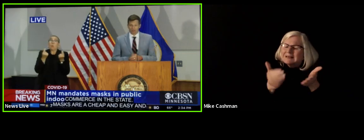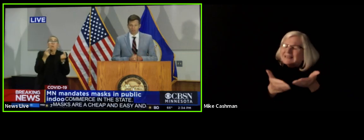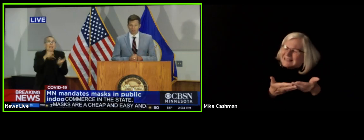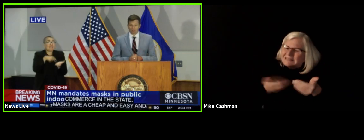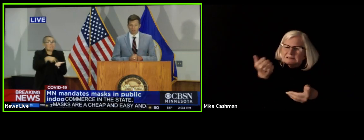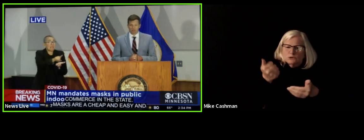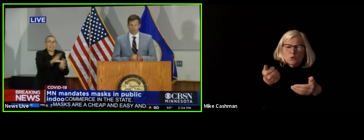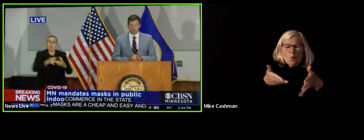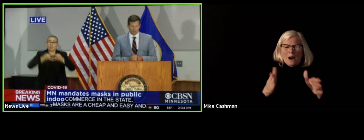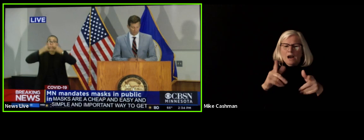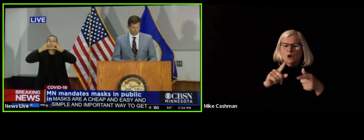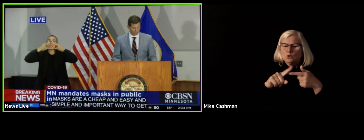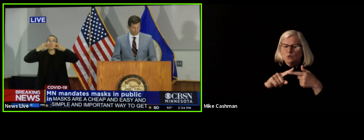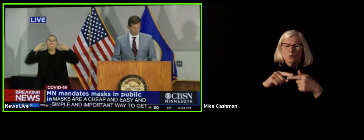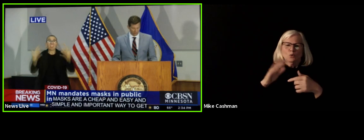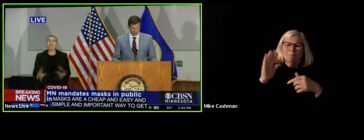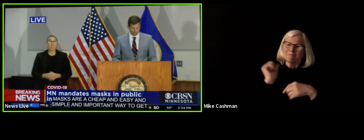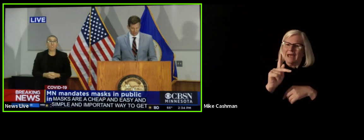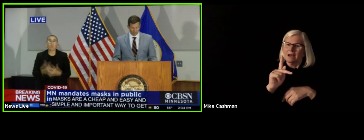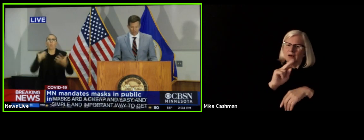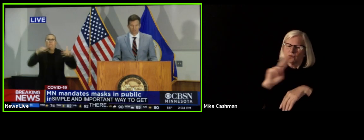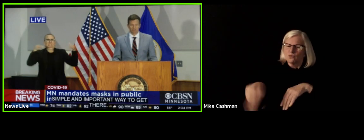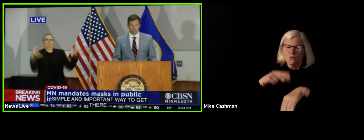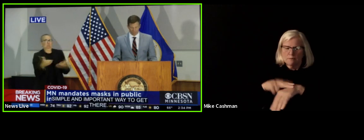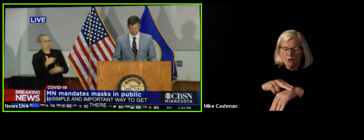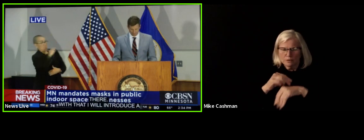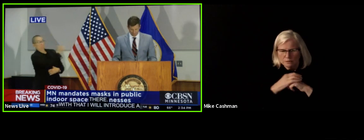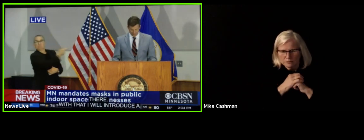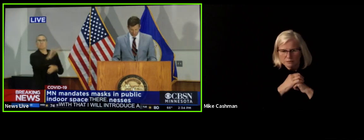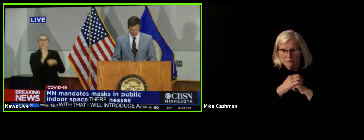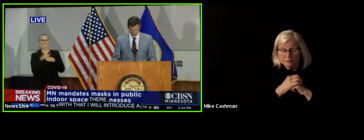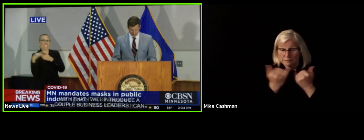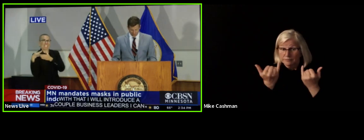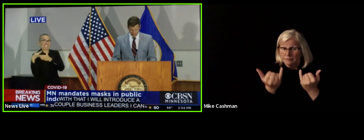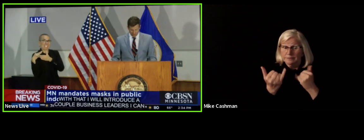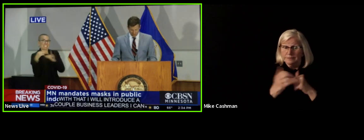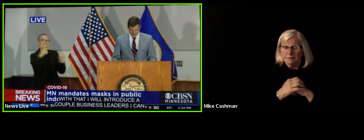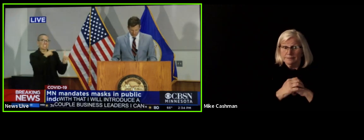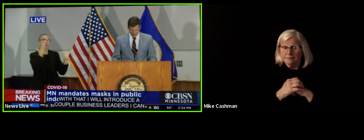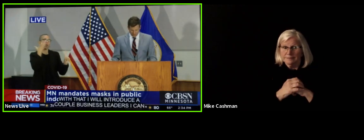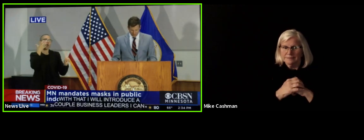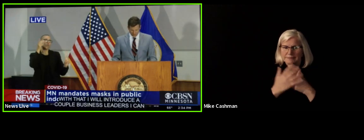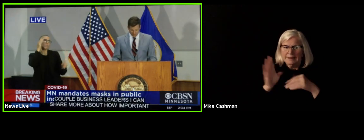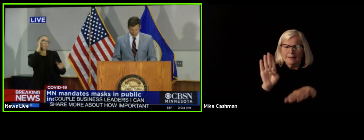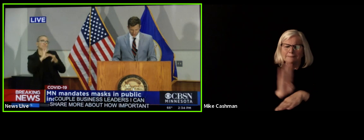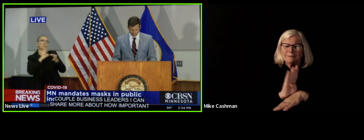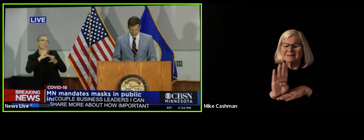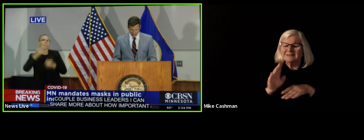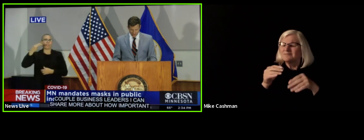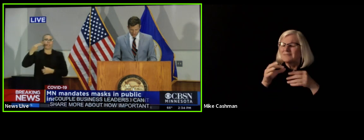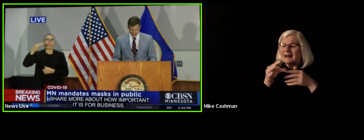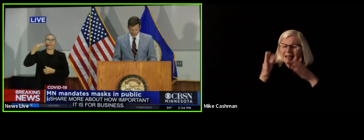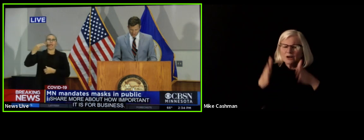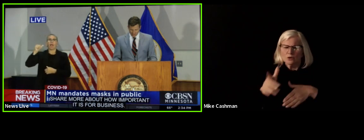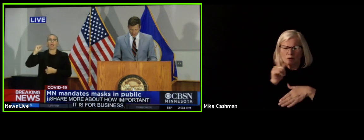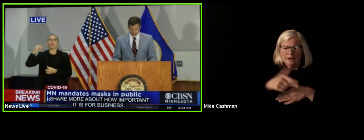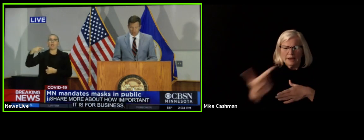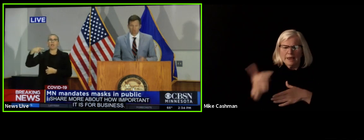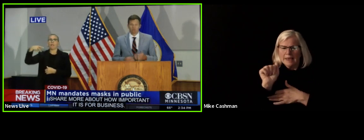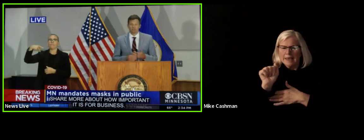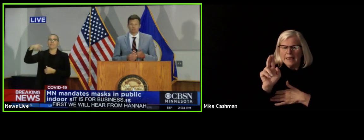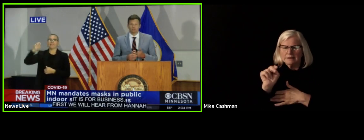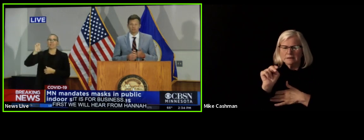couple of business leaders who can share much more about how important this is for business. First, we're going to hear from Hannah Pura and then from Houston White. Hannah comes